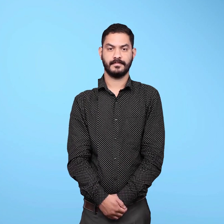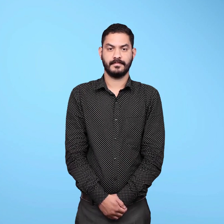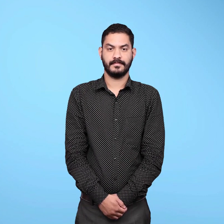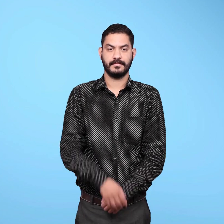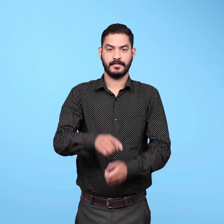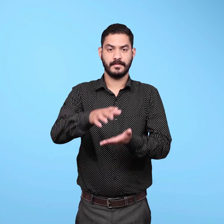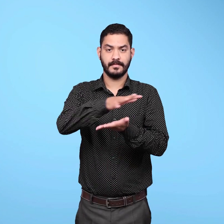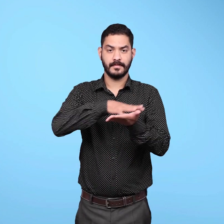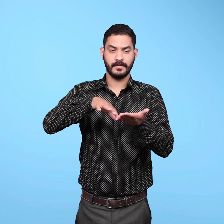A closer look.